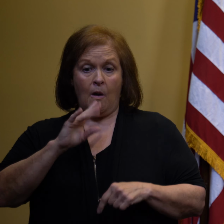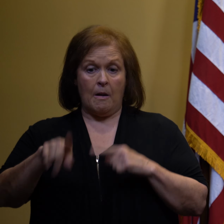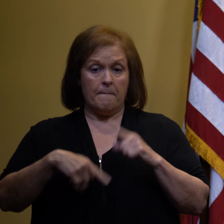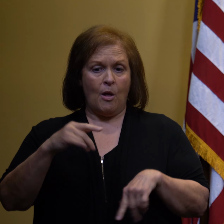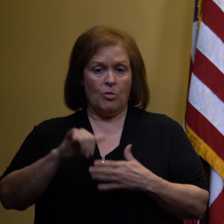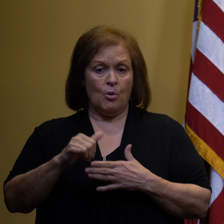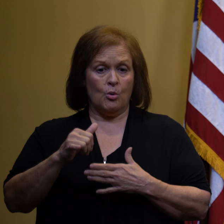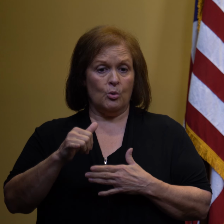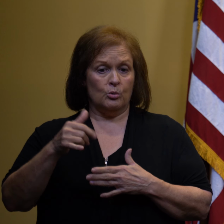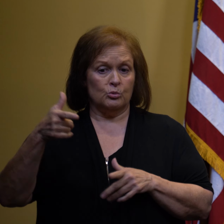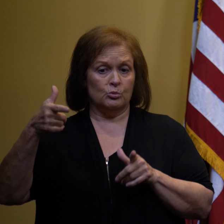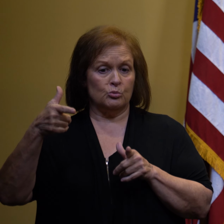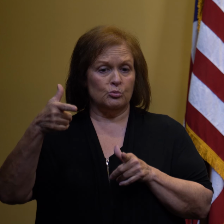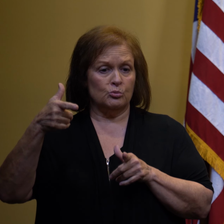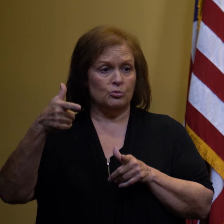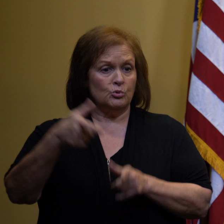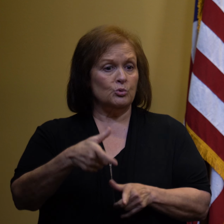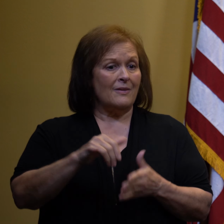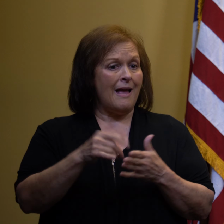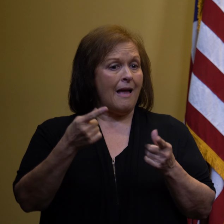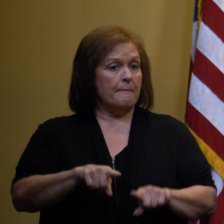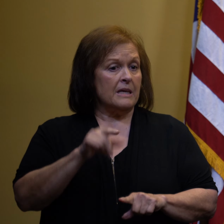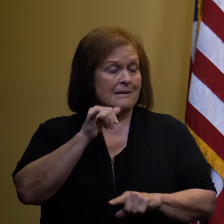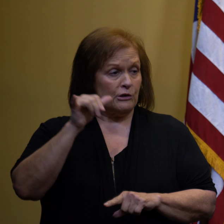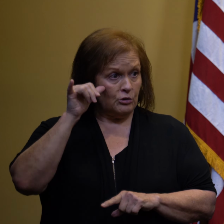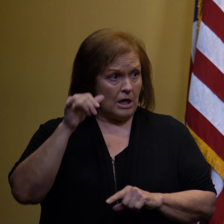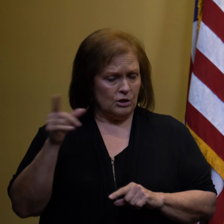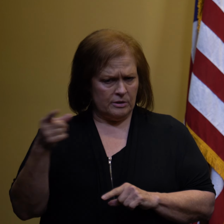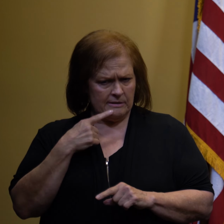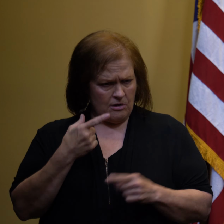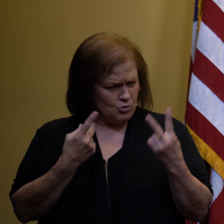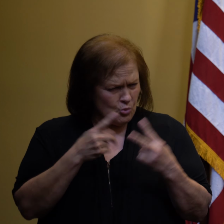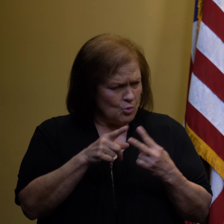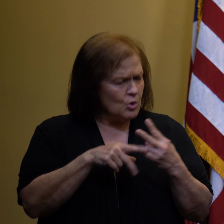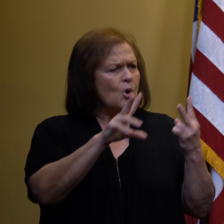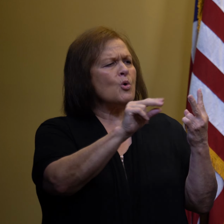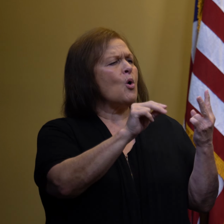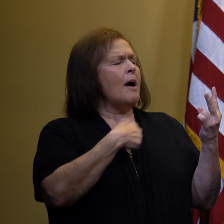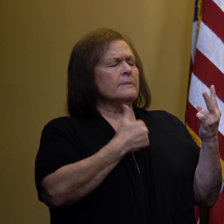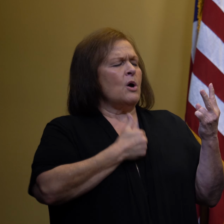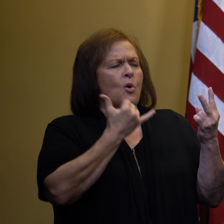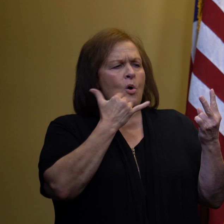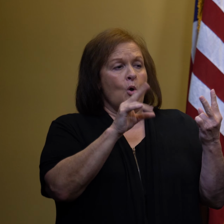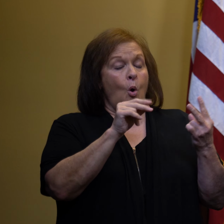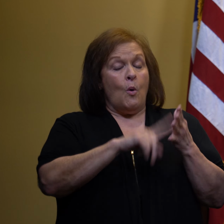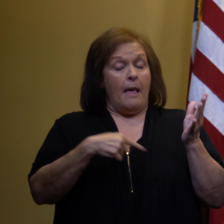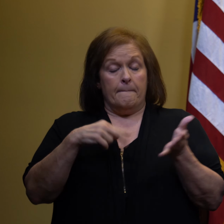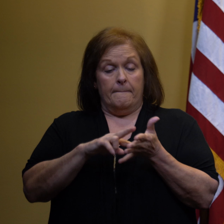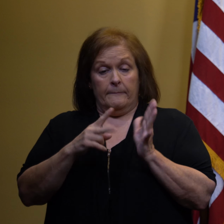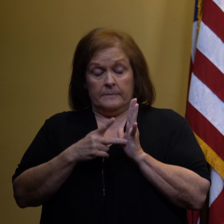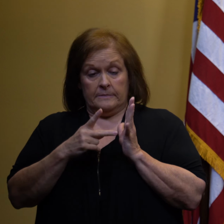of women in cars. I think you said that she's going to be addressing them both at the same time. I didn't say that. Oh, I'm sorry. Go ahead. No. What I